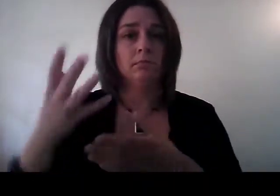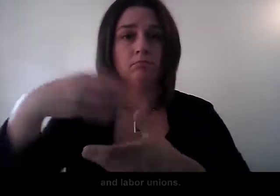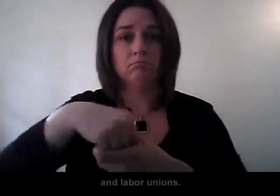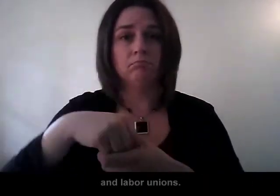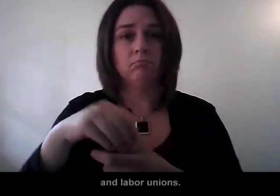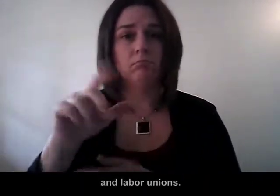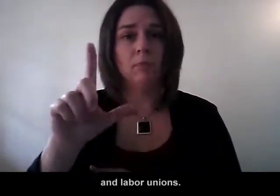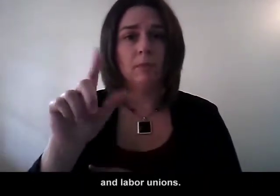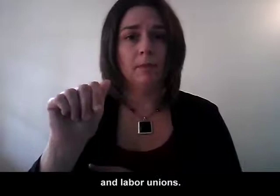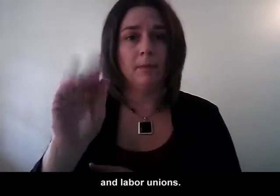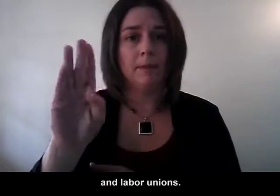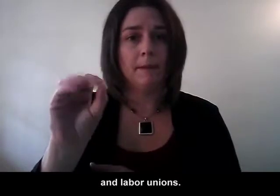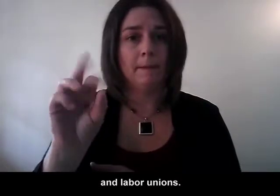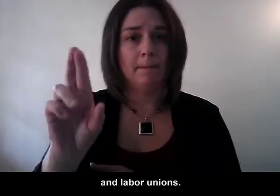and labor unions.